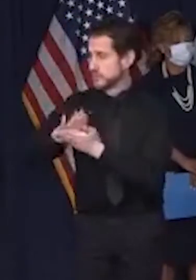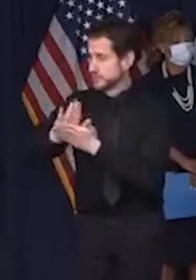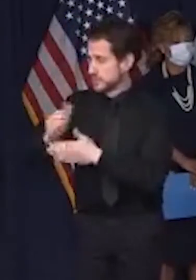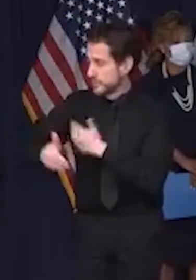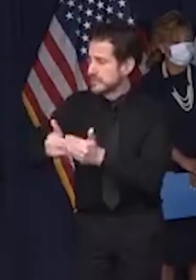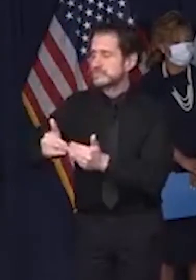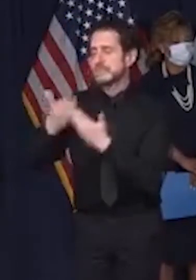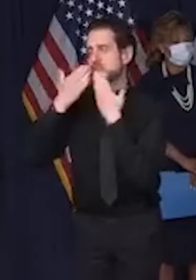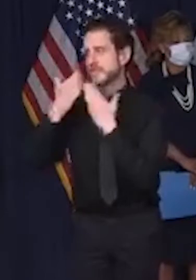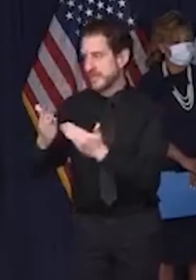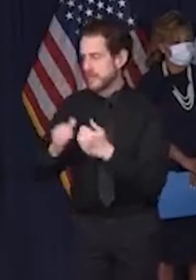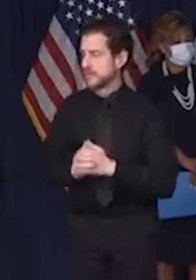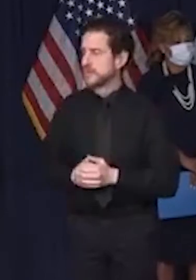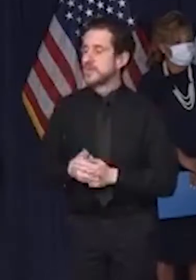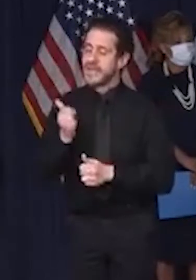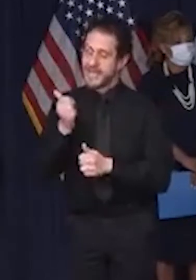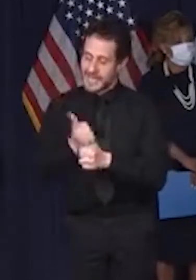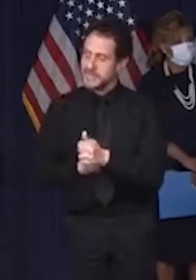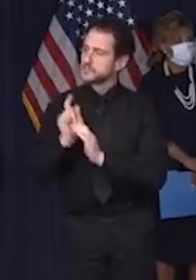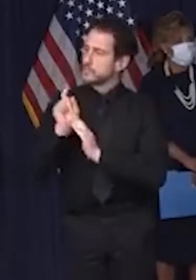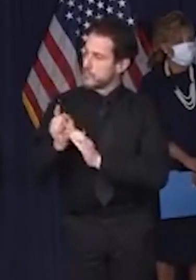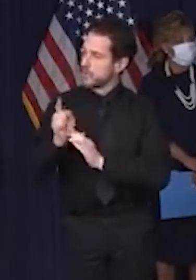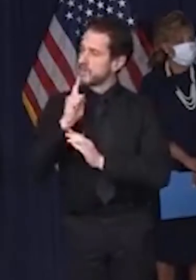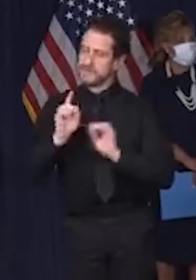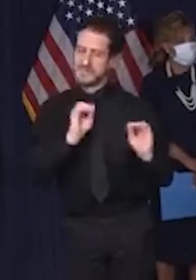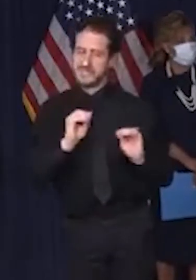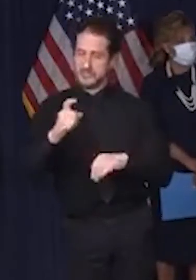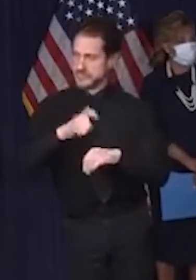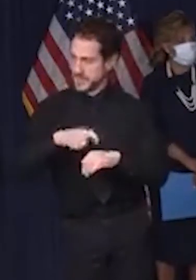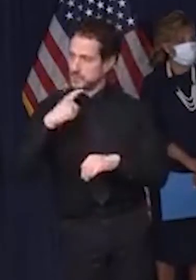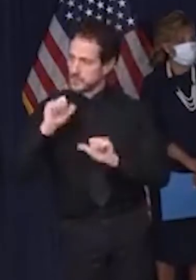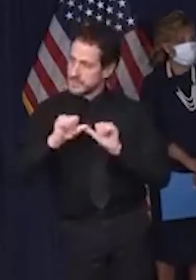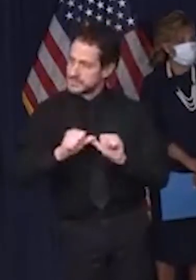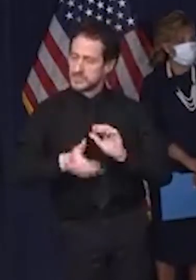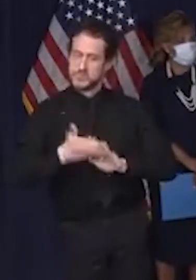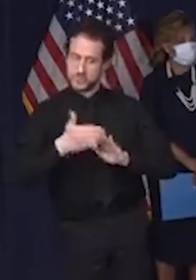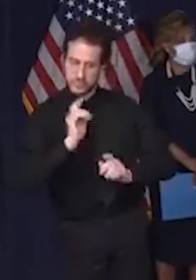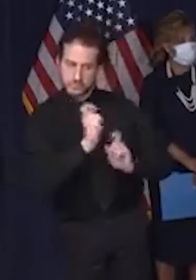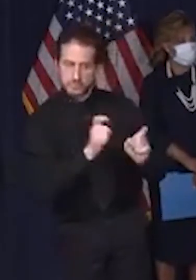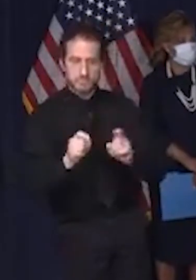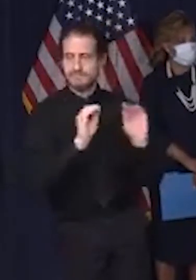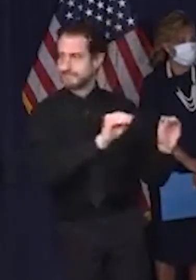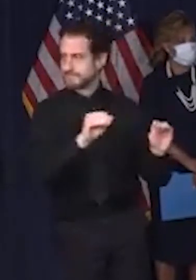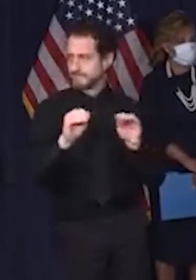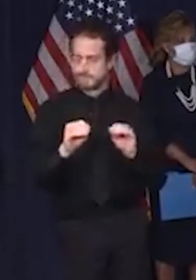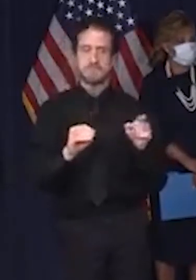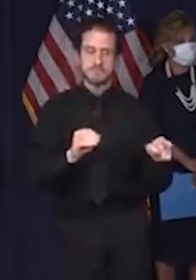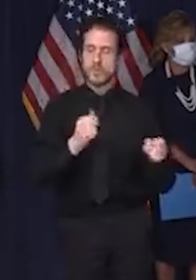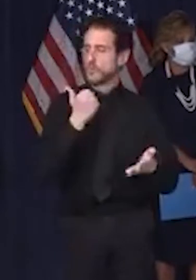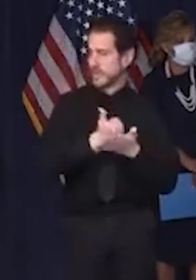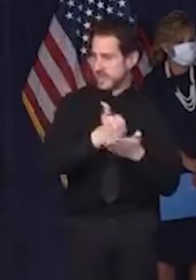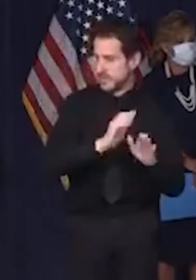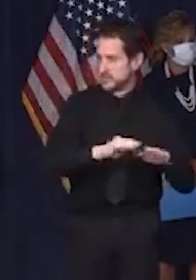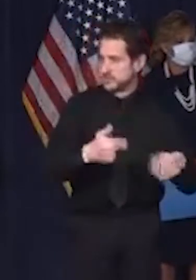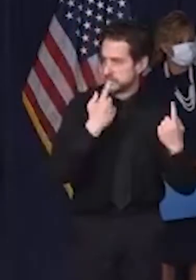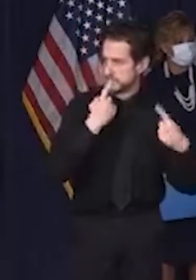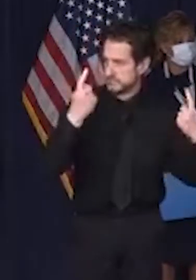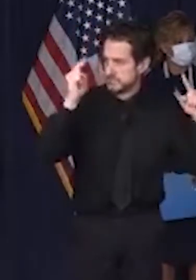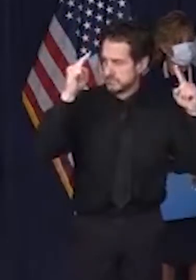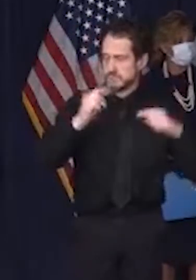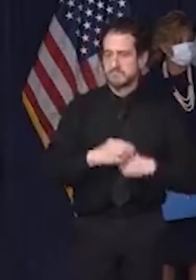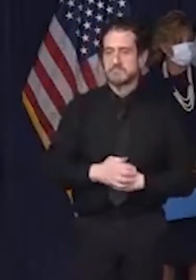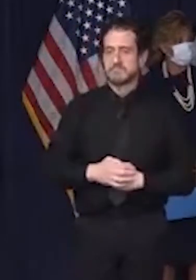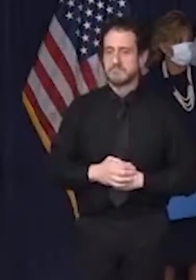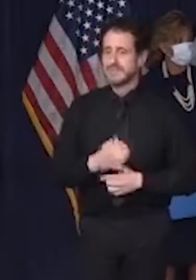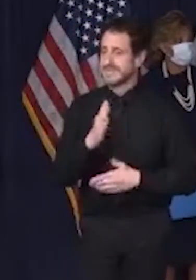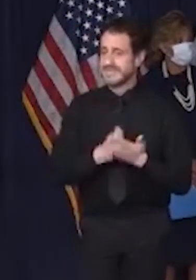time that you can keep running will make a real difference for our children. To the parents who find themselves experiencing a whirl